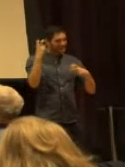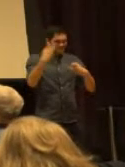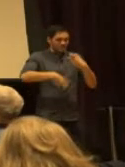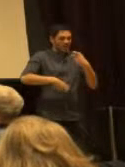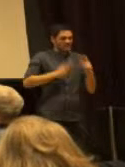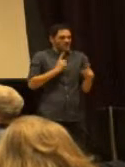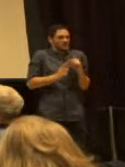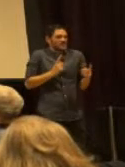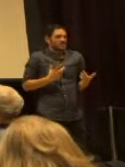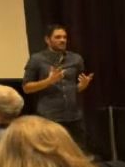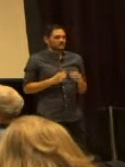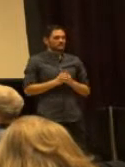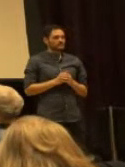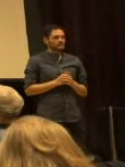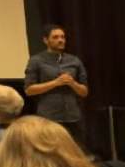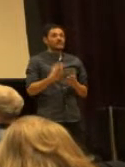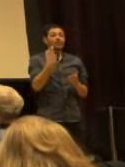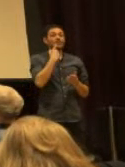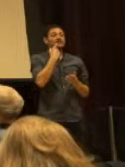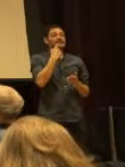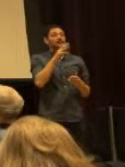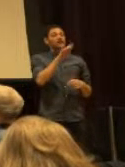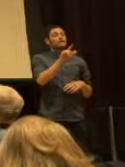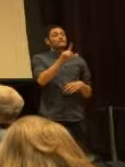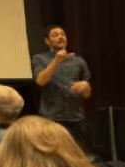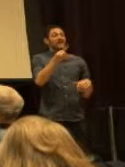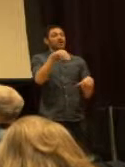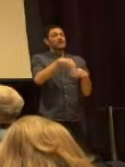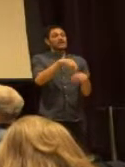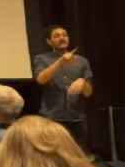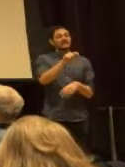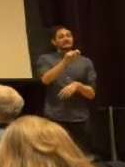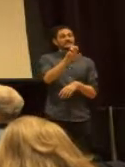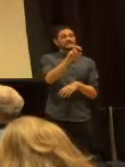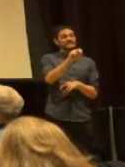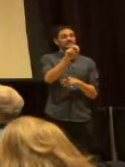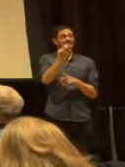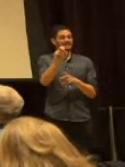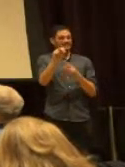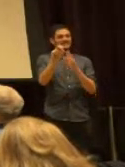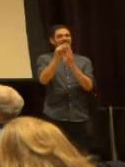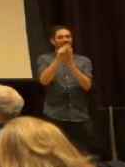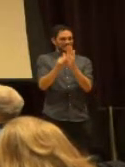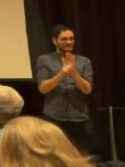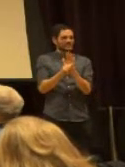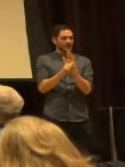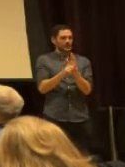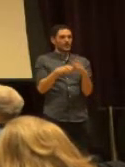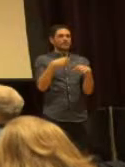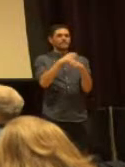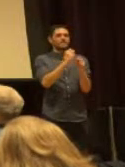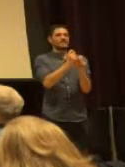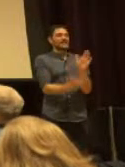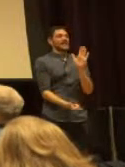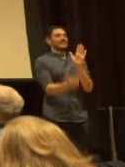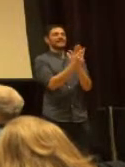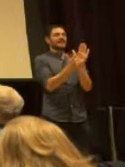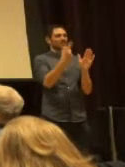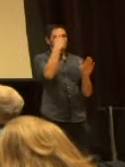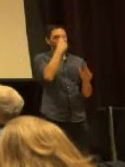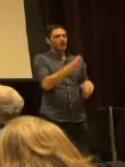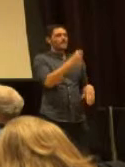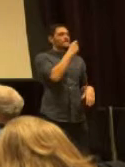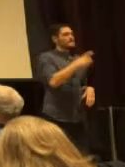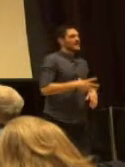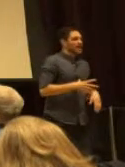was a bill released in Tennessee that made it illegal for male or female impersonators to exist